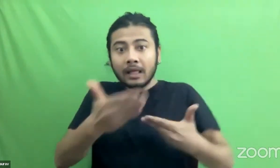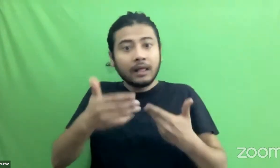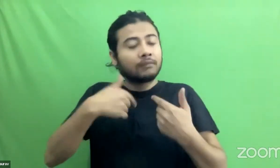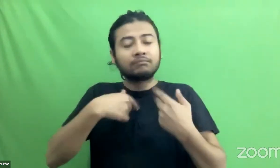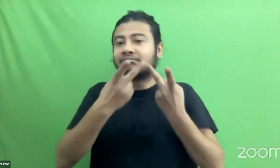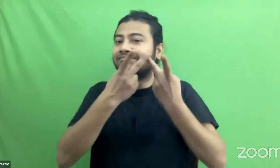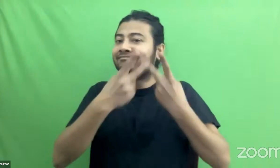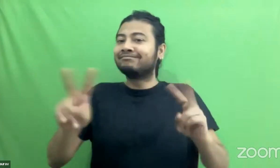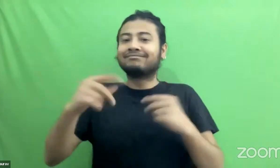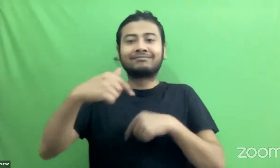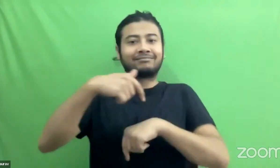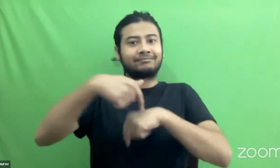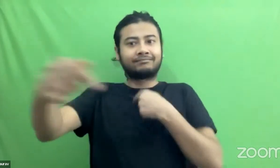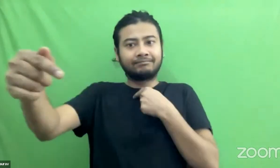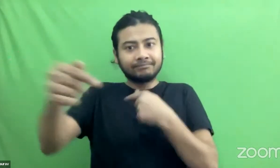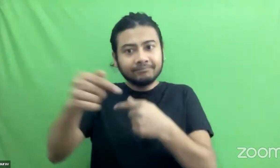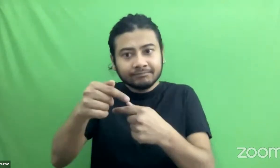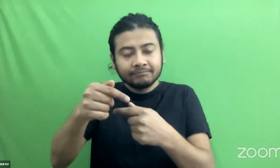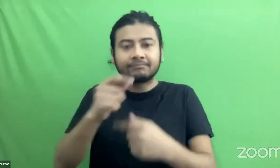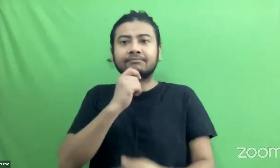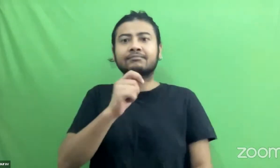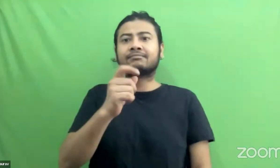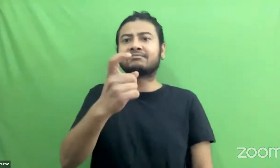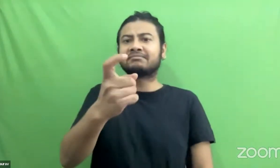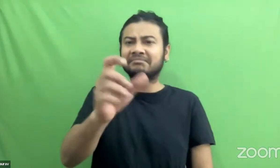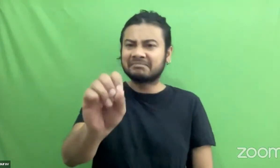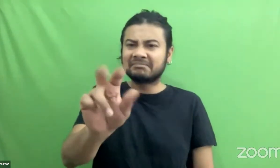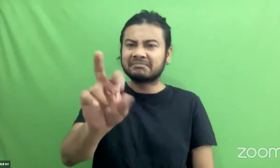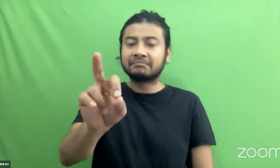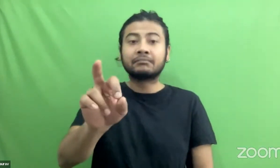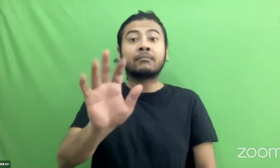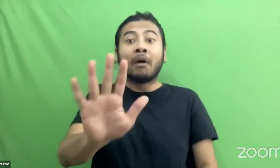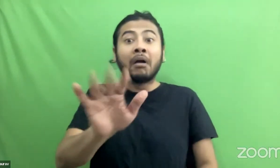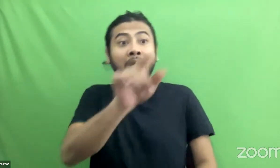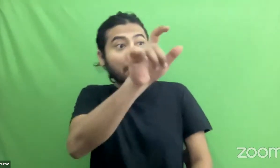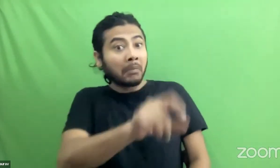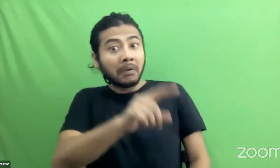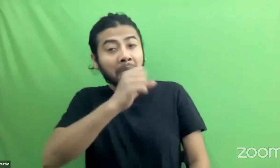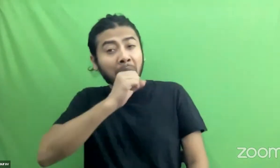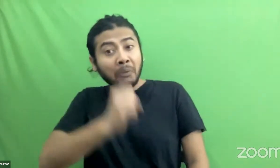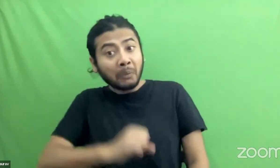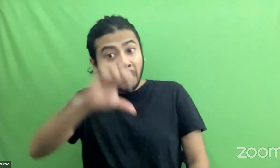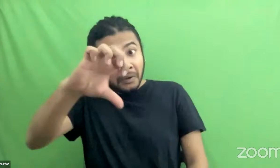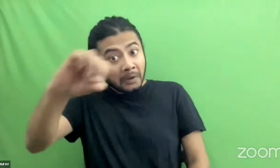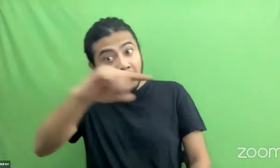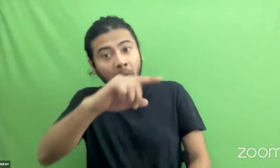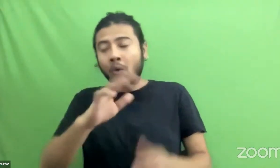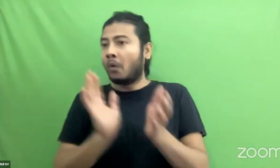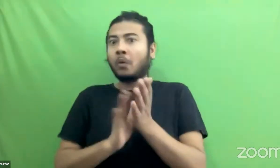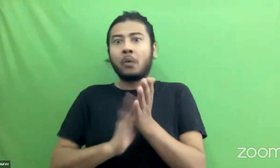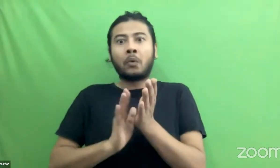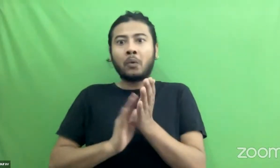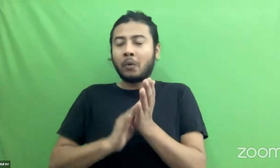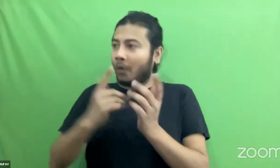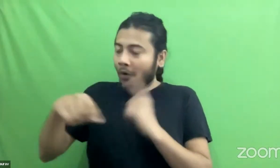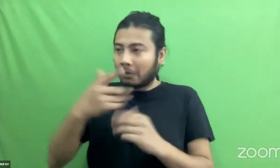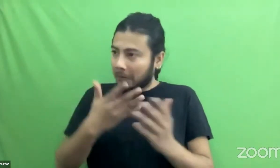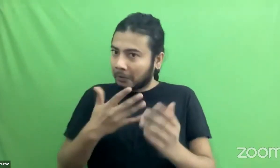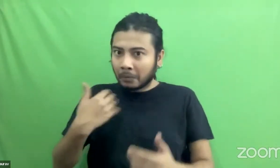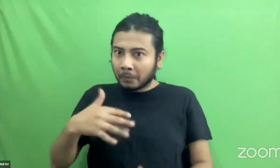years. So if somebody lives for 90 years, people will say, oh, he had a very long life. But when we compare